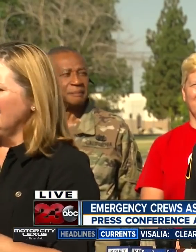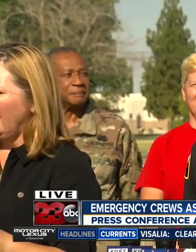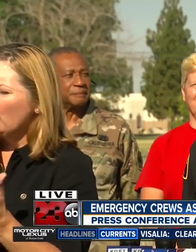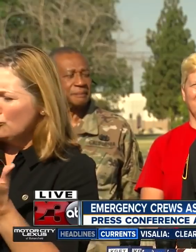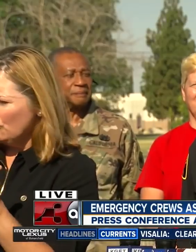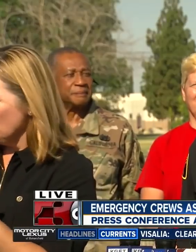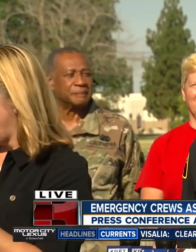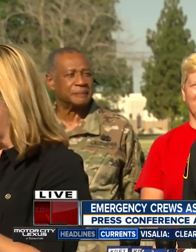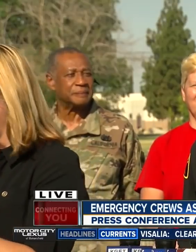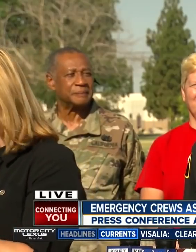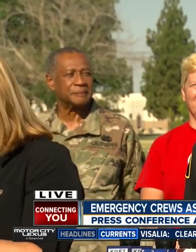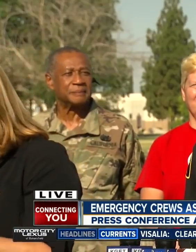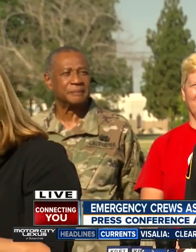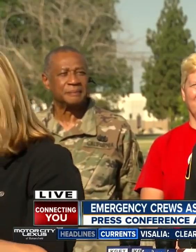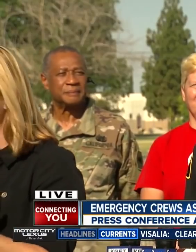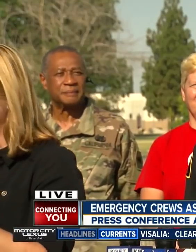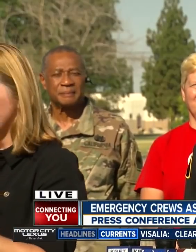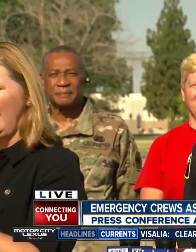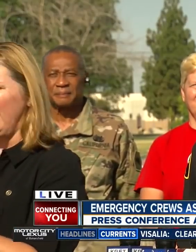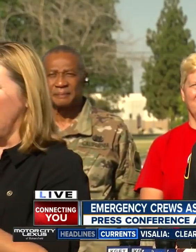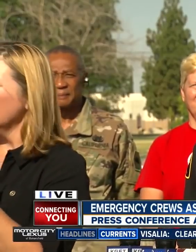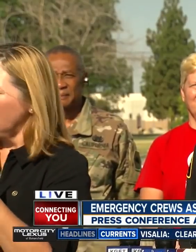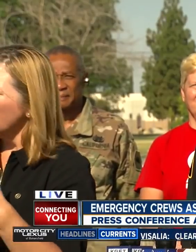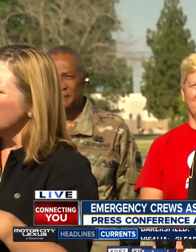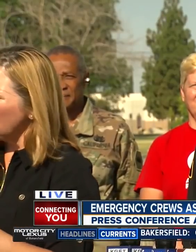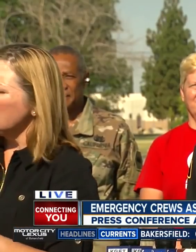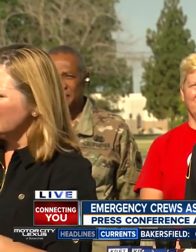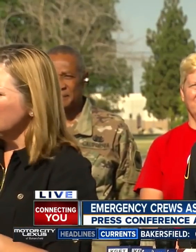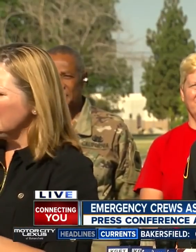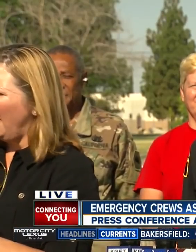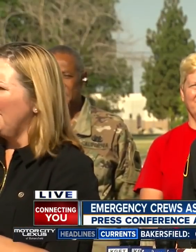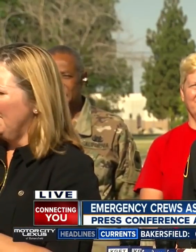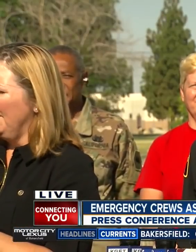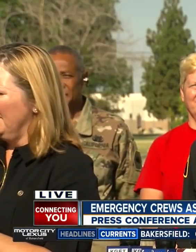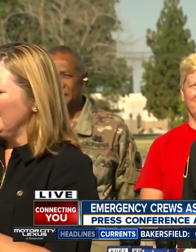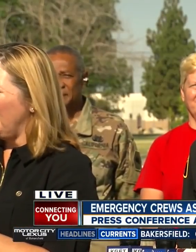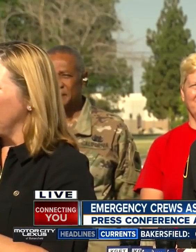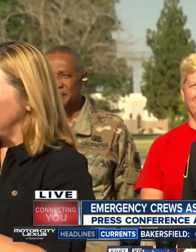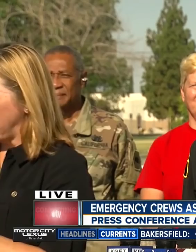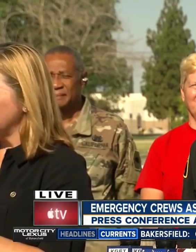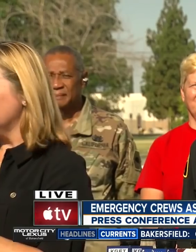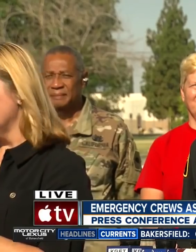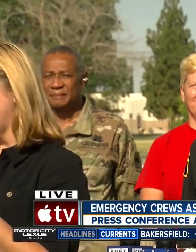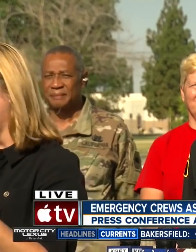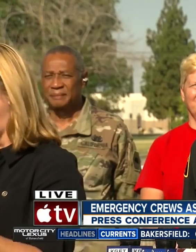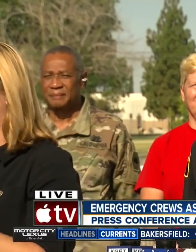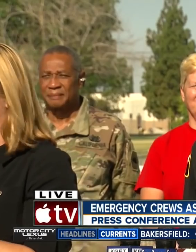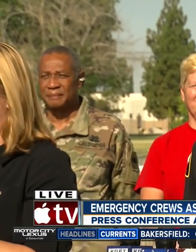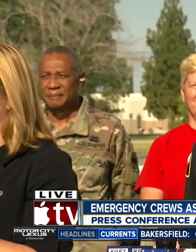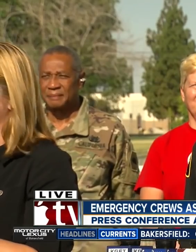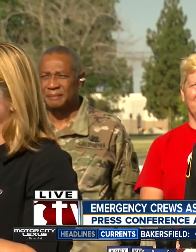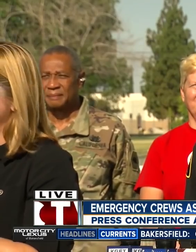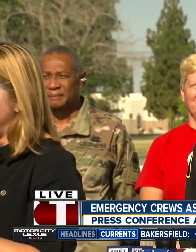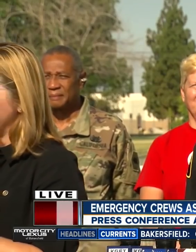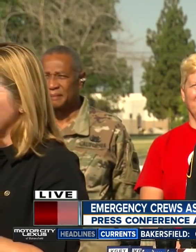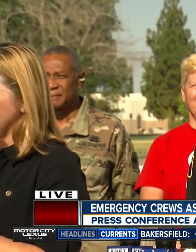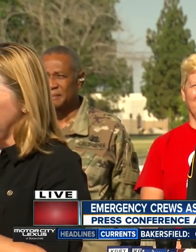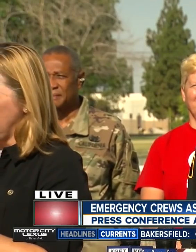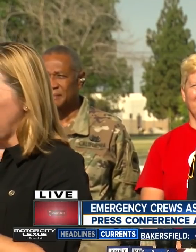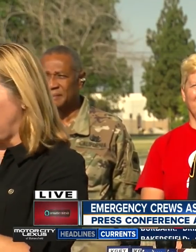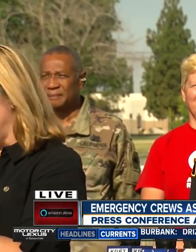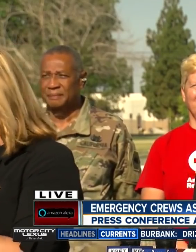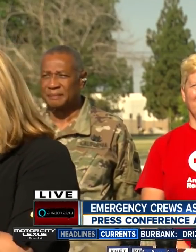problems at this time. You know, they're assessing. There's a lot of leaks, tributary lines, but